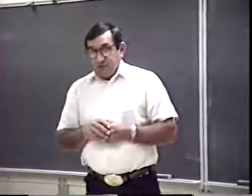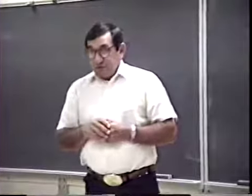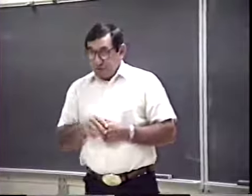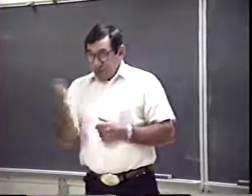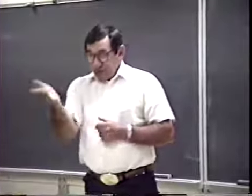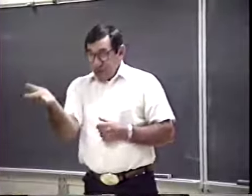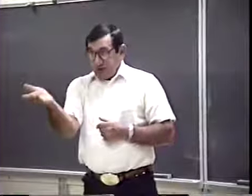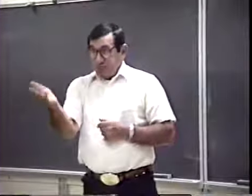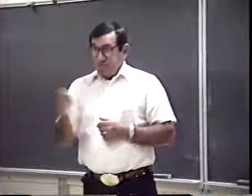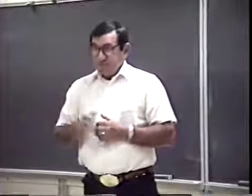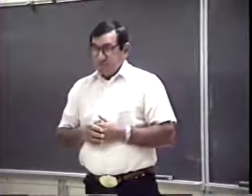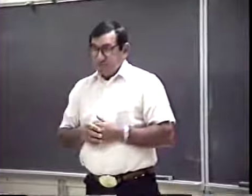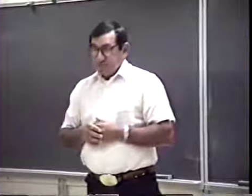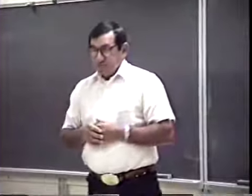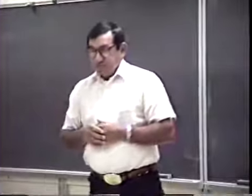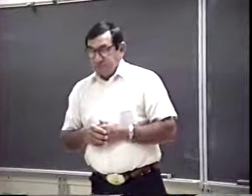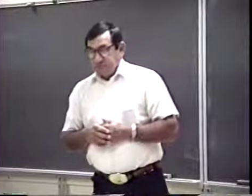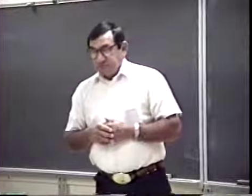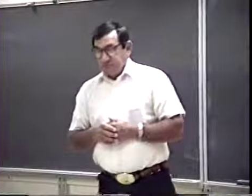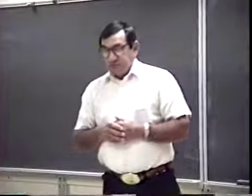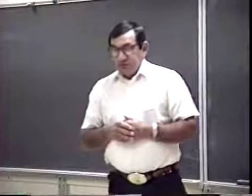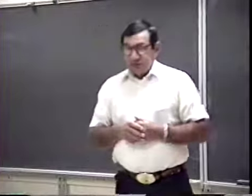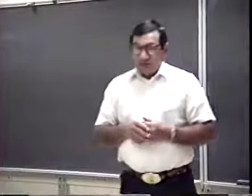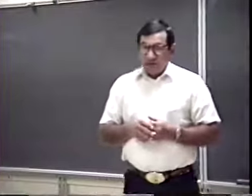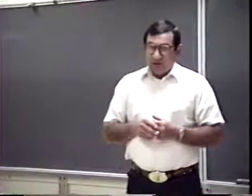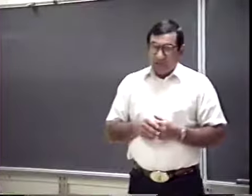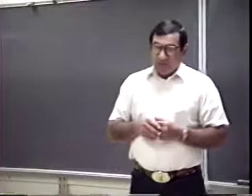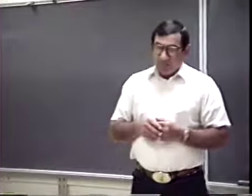"Did you get it? Did you get